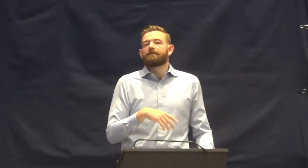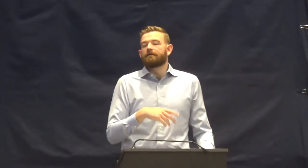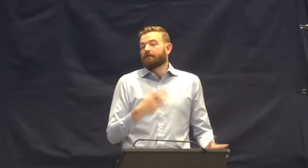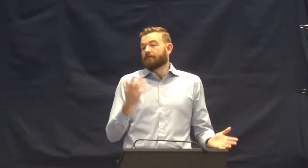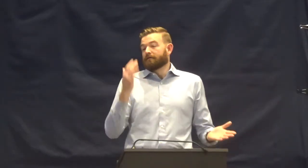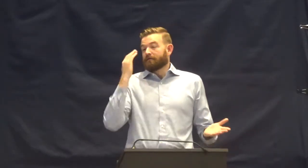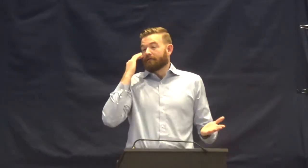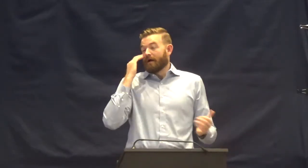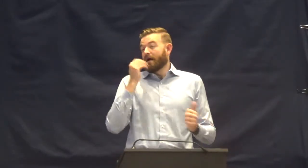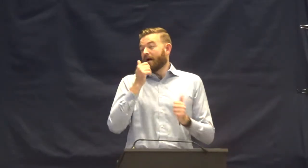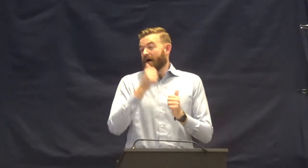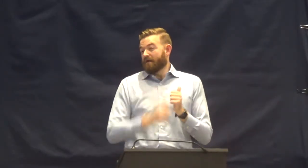great.